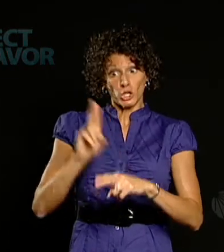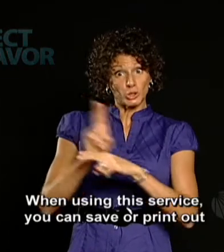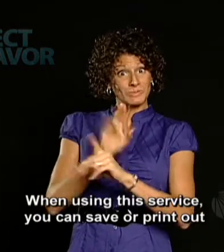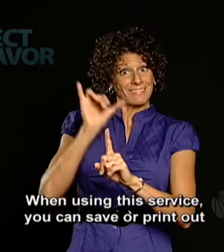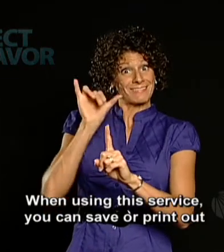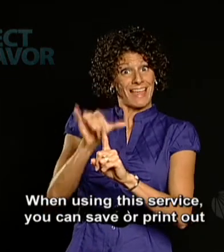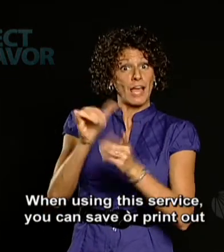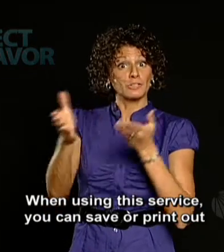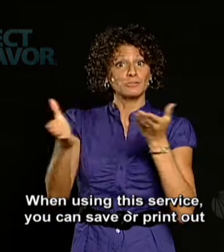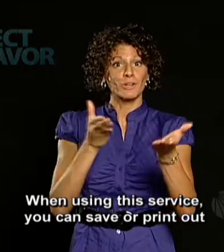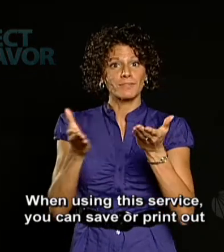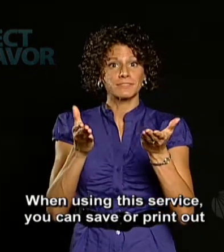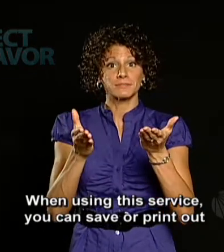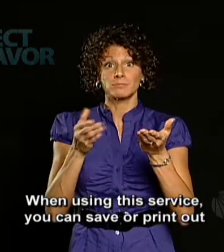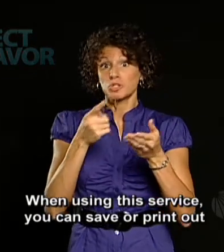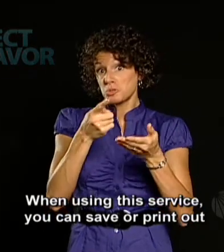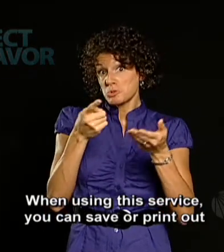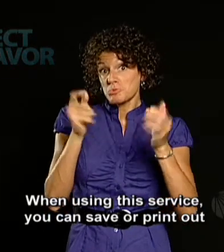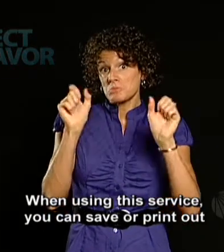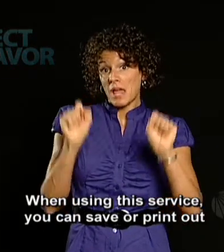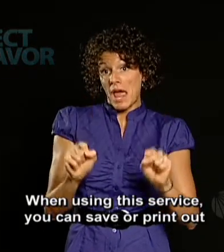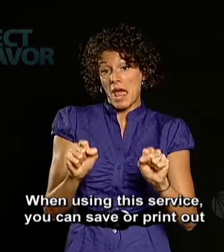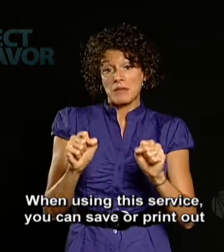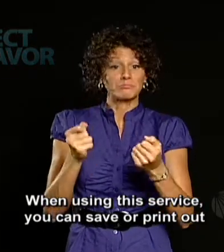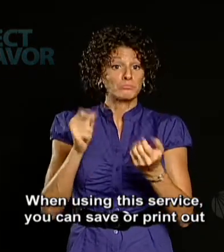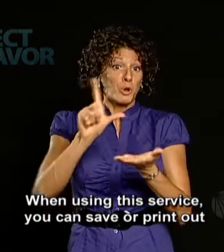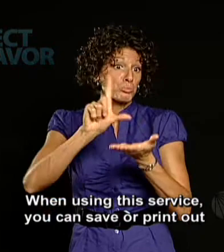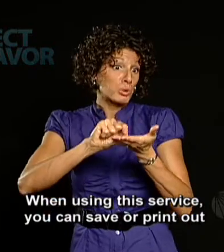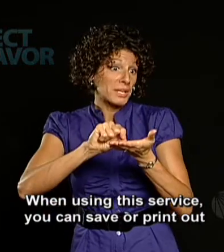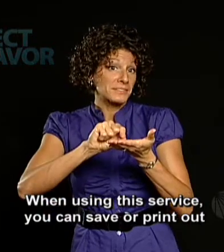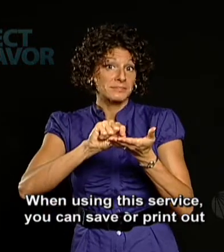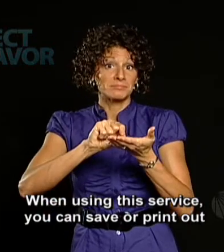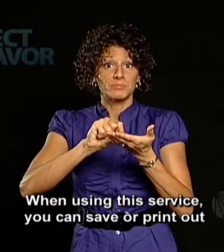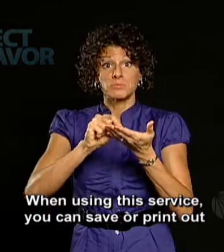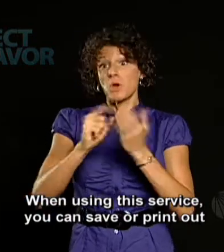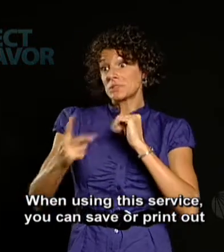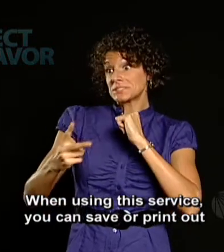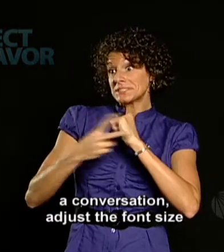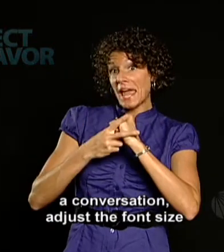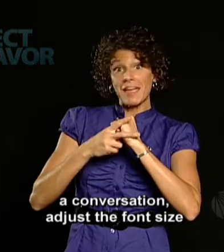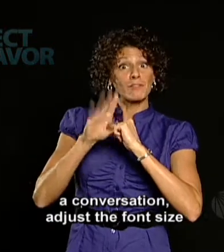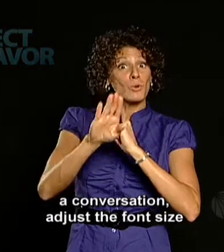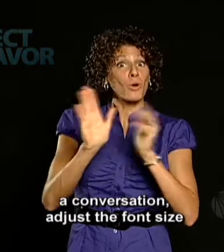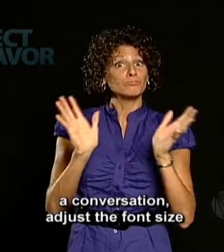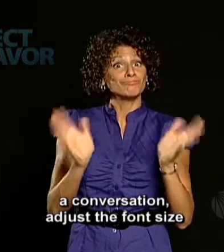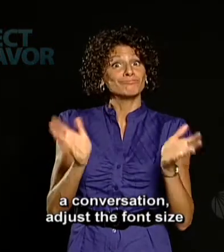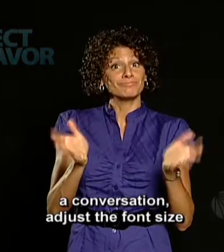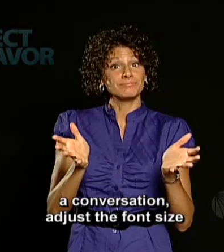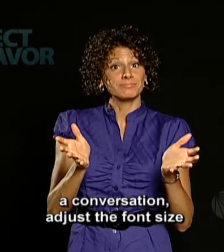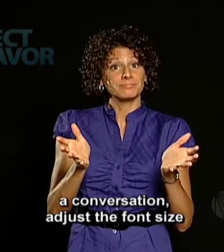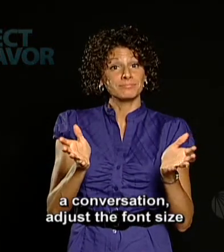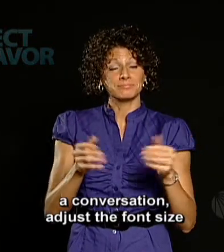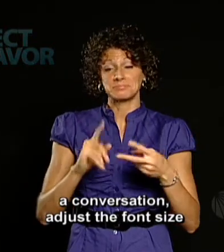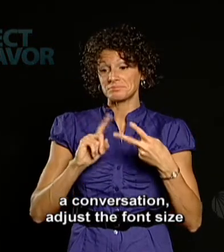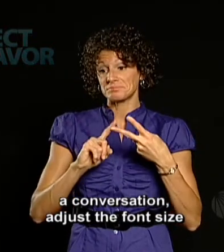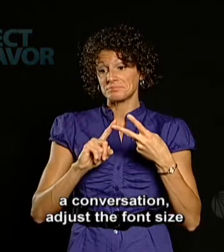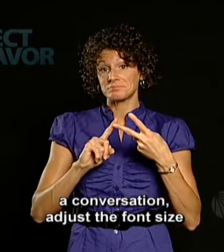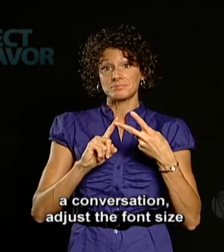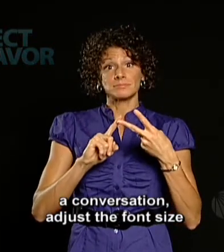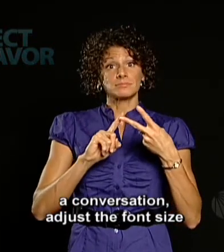When using this service, you can save or print out a conversation, adjust the font size and background